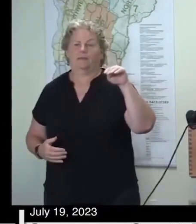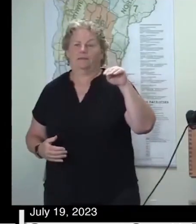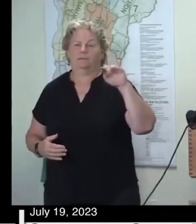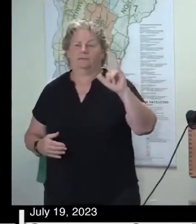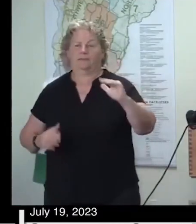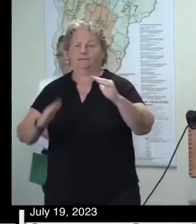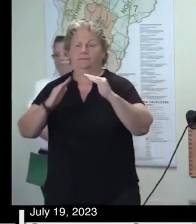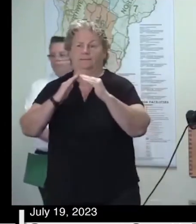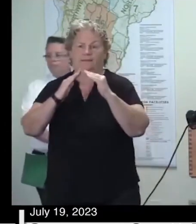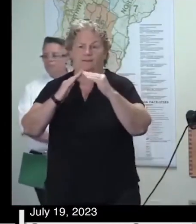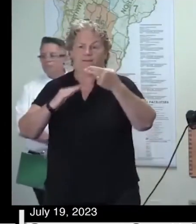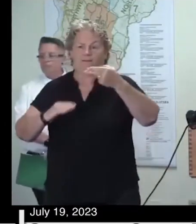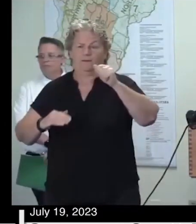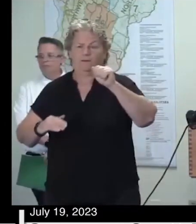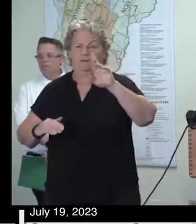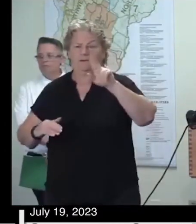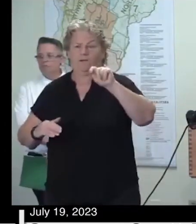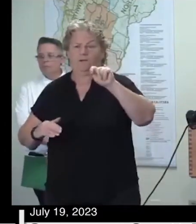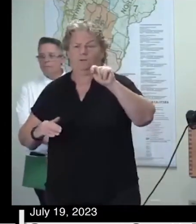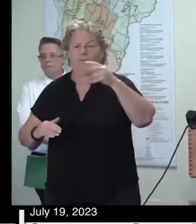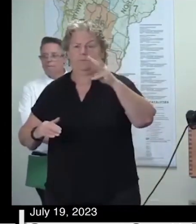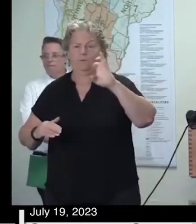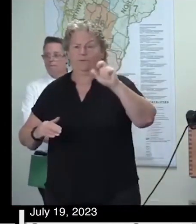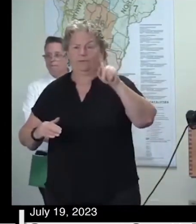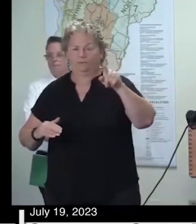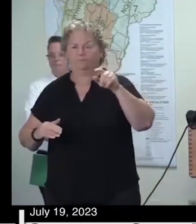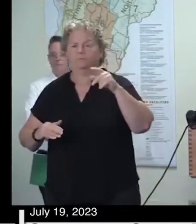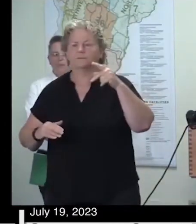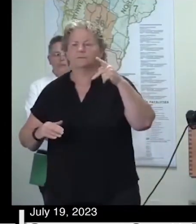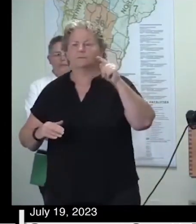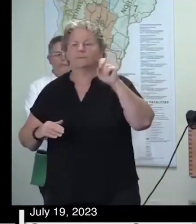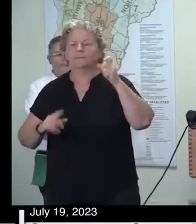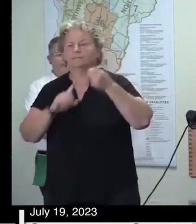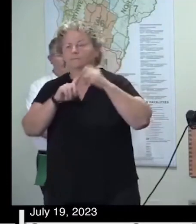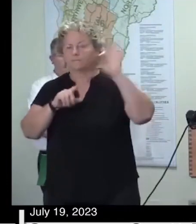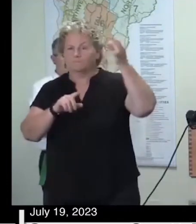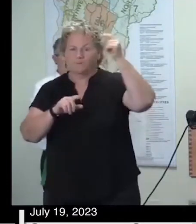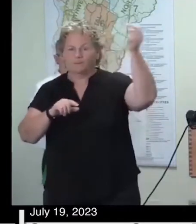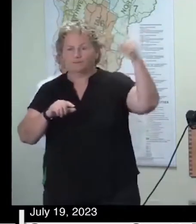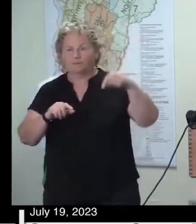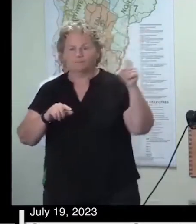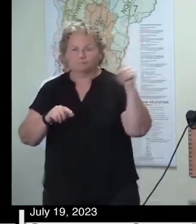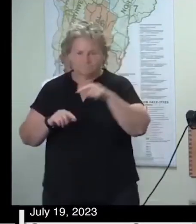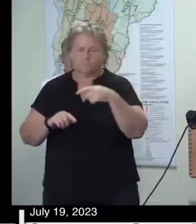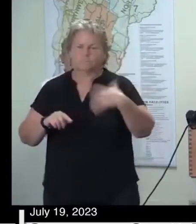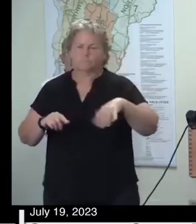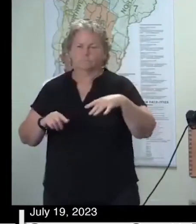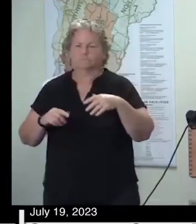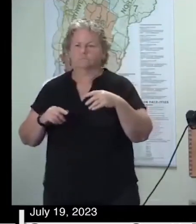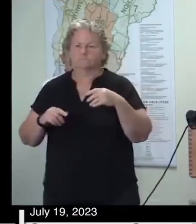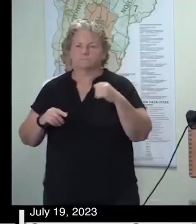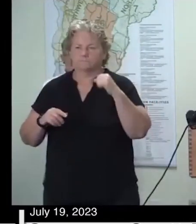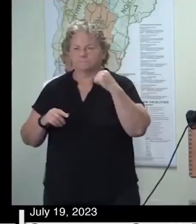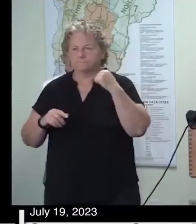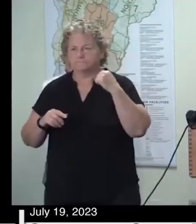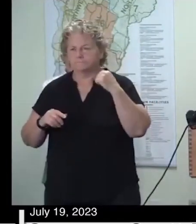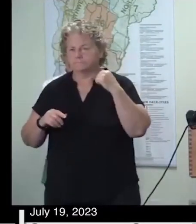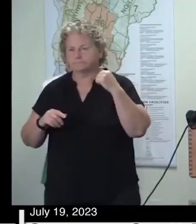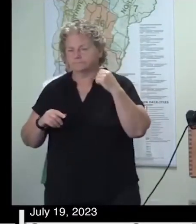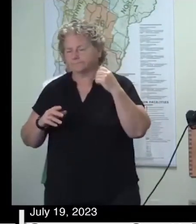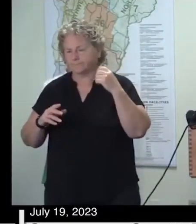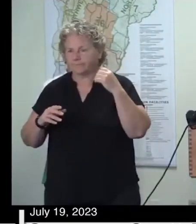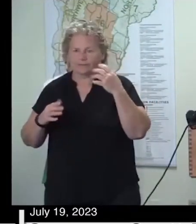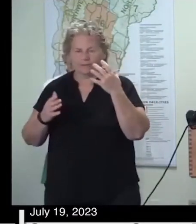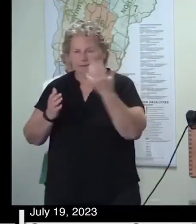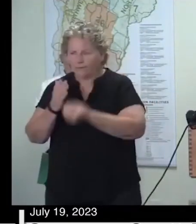been facing significant losses. Yesterday I was in southern Vermont in Weston and Ludlow